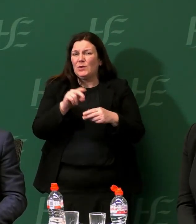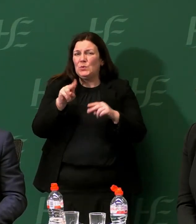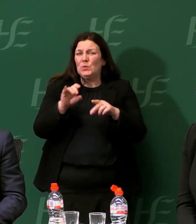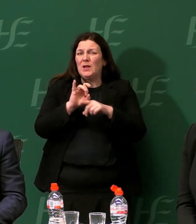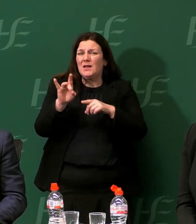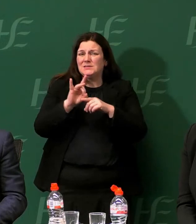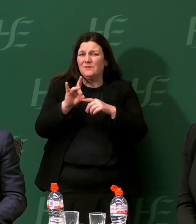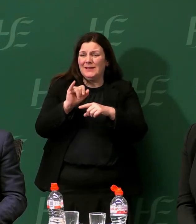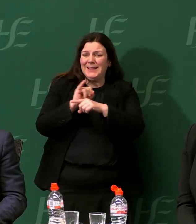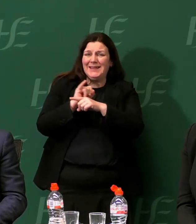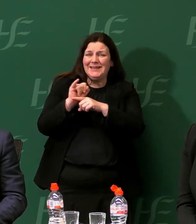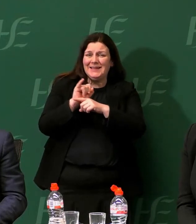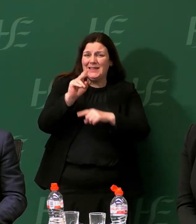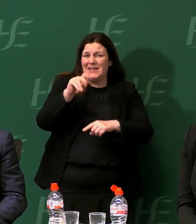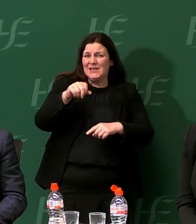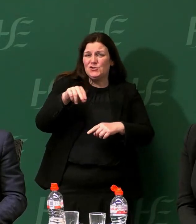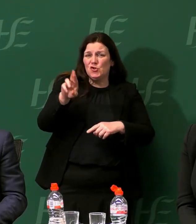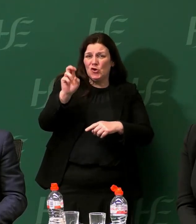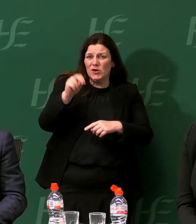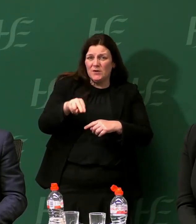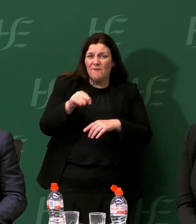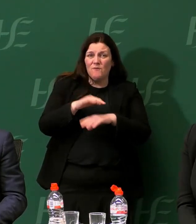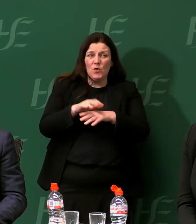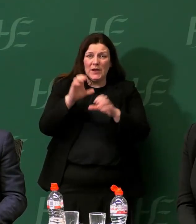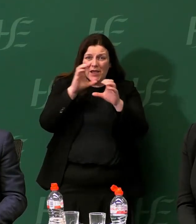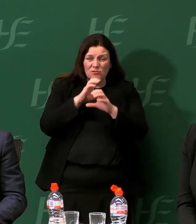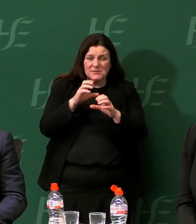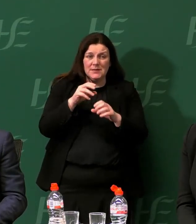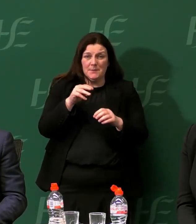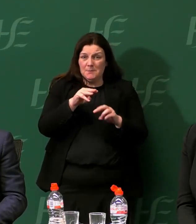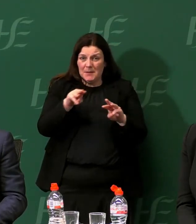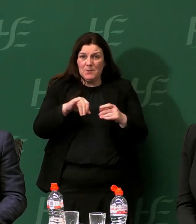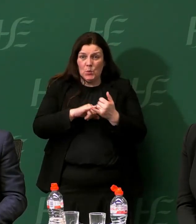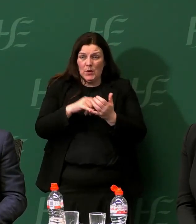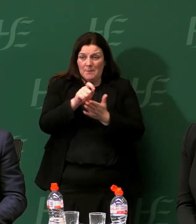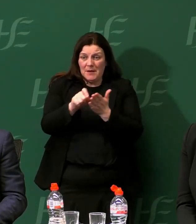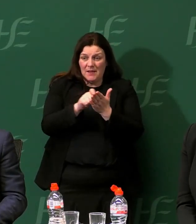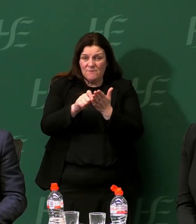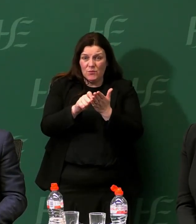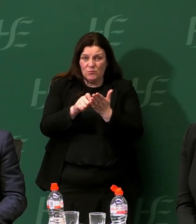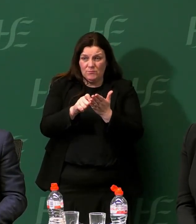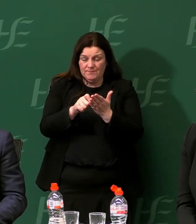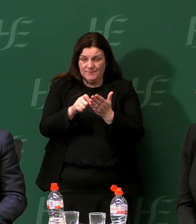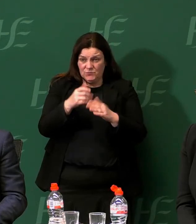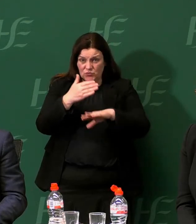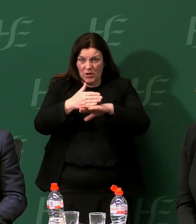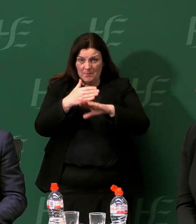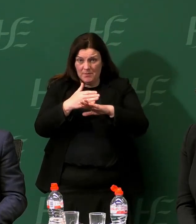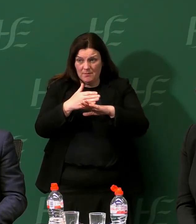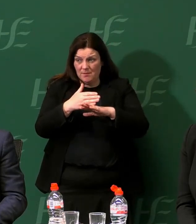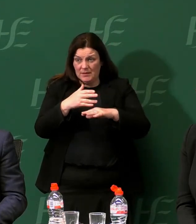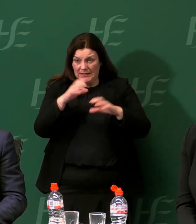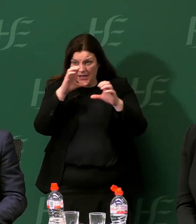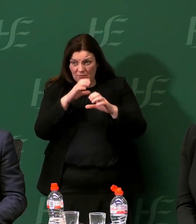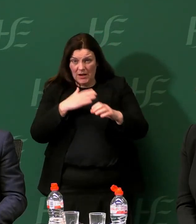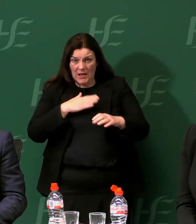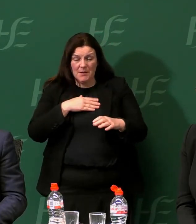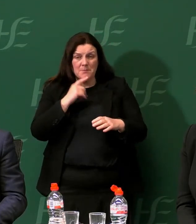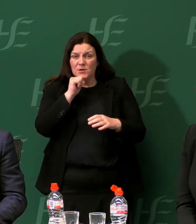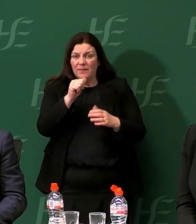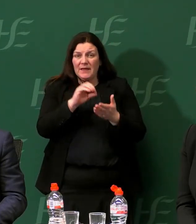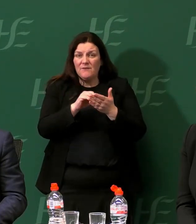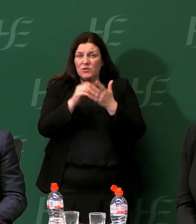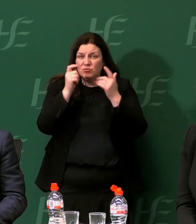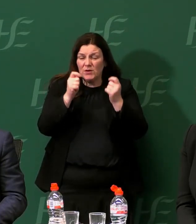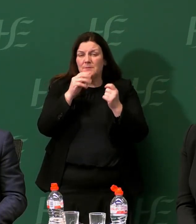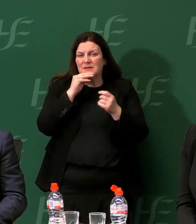for carers. We find people who are applying for roles as carers don't have the necessary training qualifications, so we're looking at that in